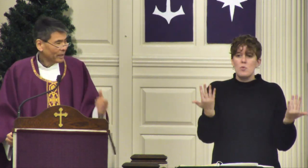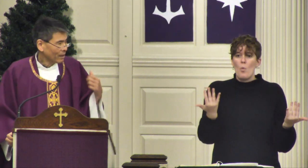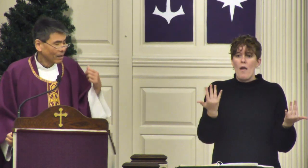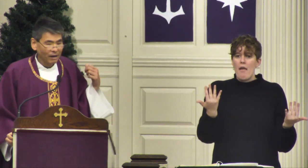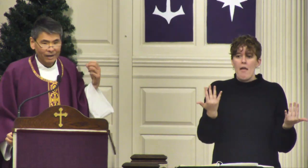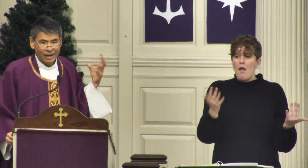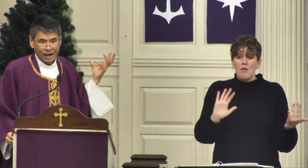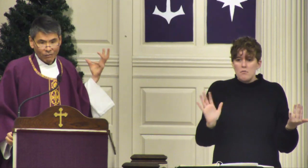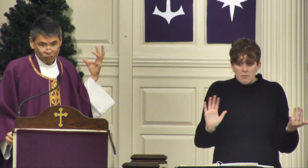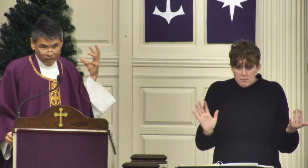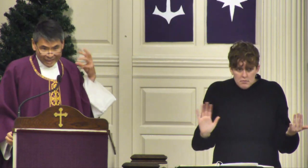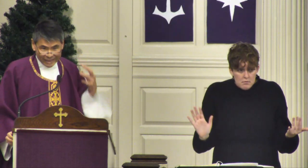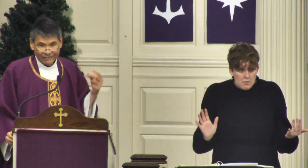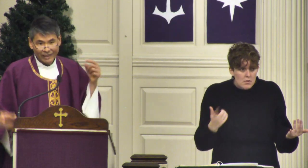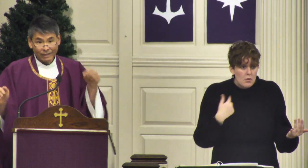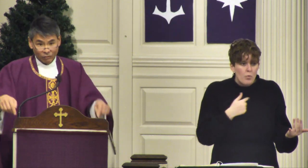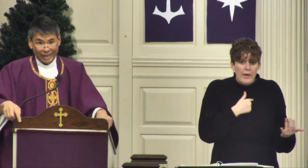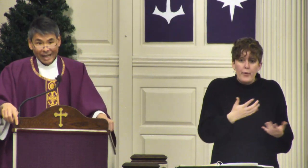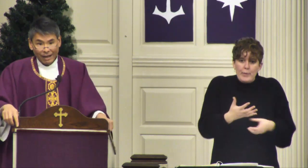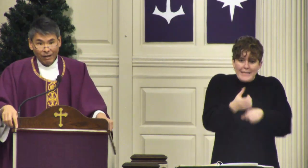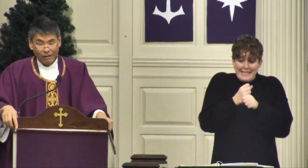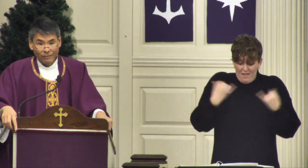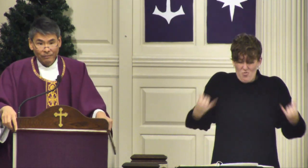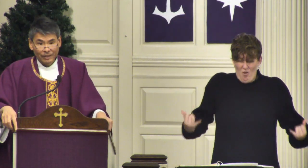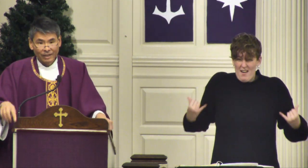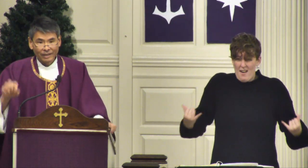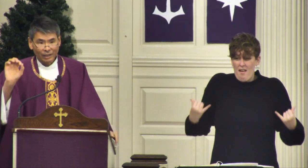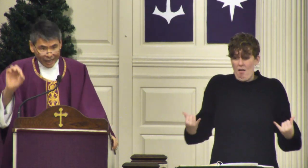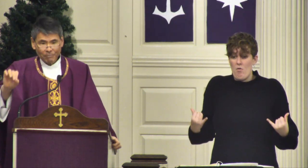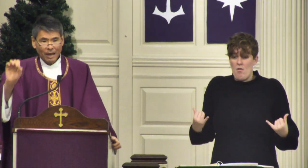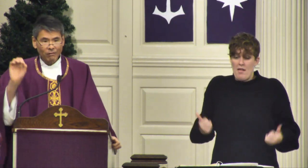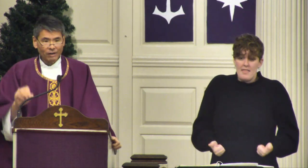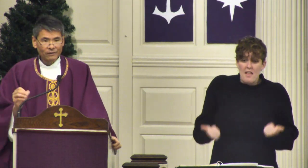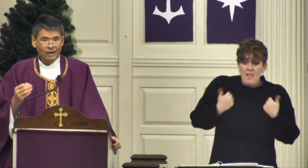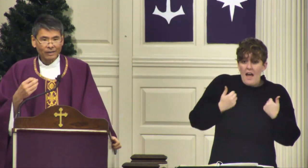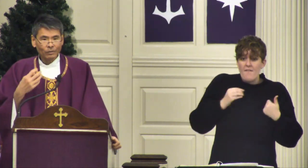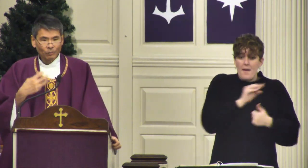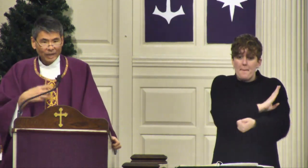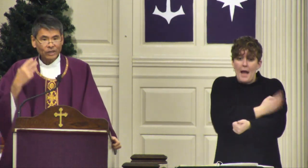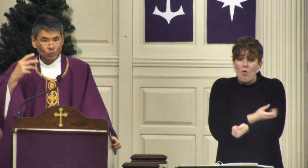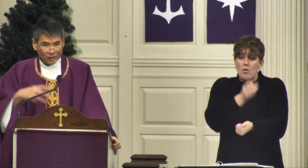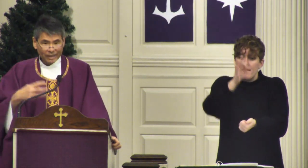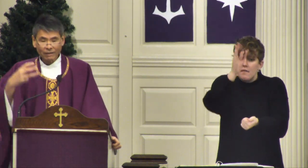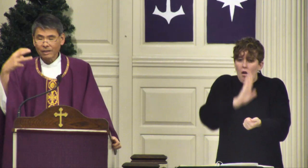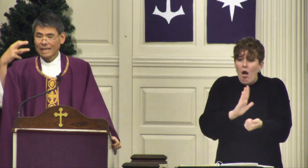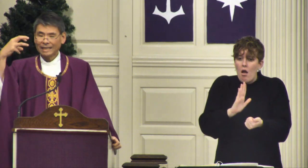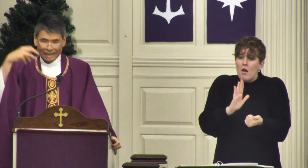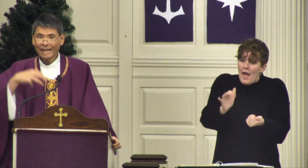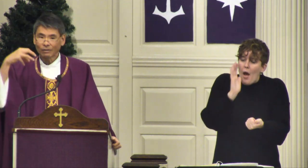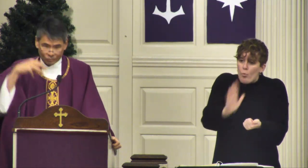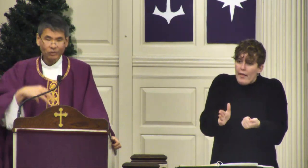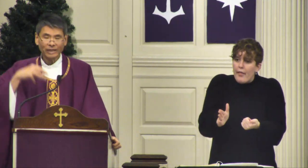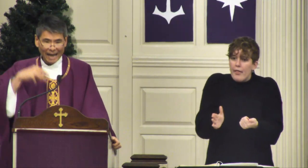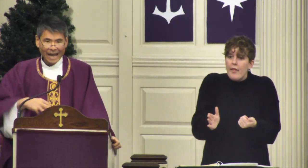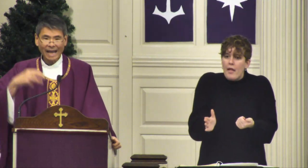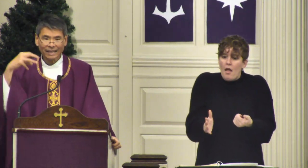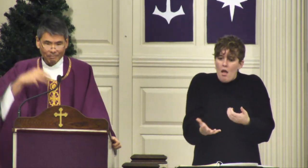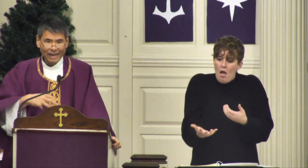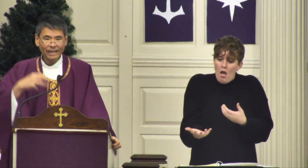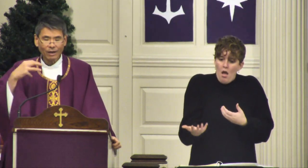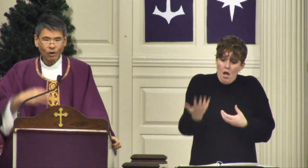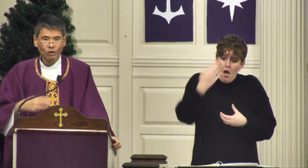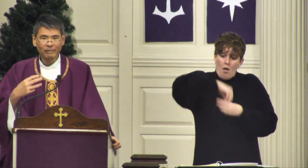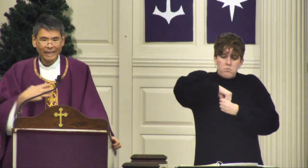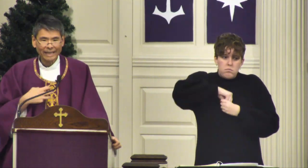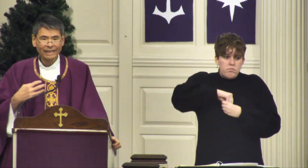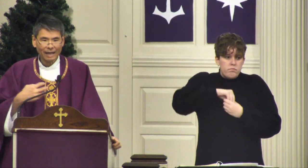We are receiving right now the life and the power of God, which will take root and make a